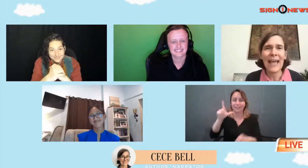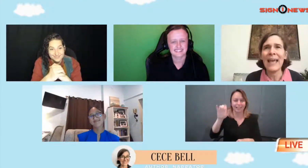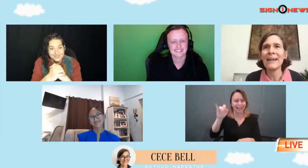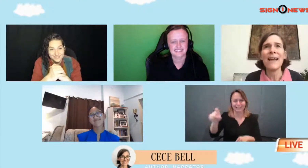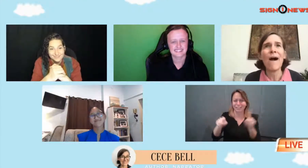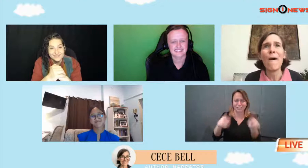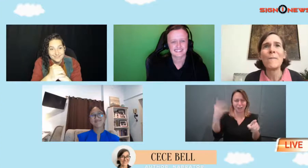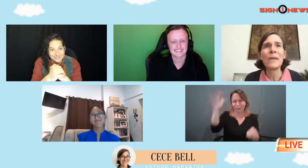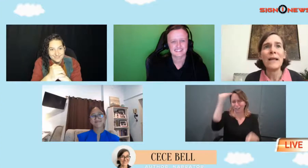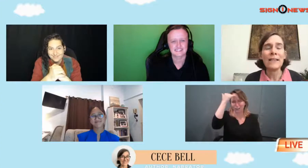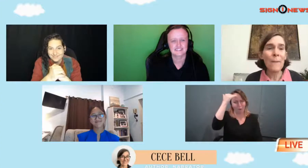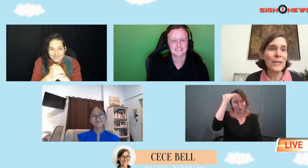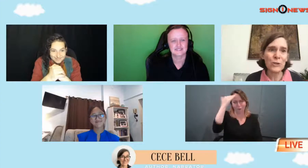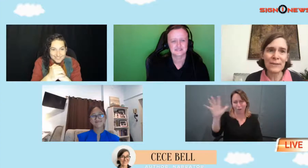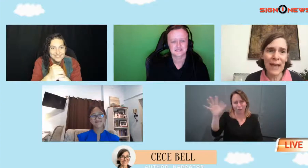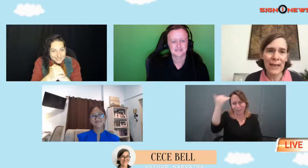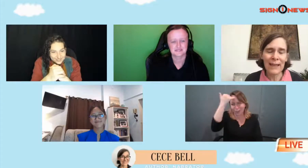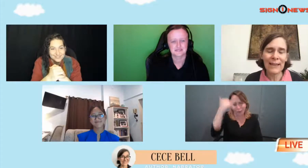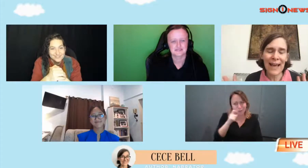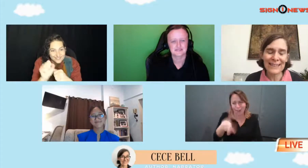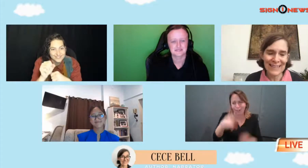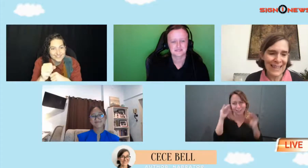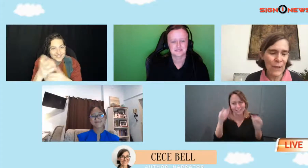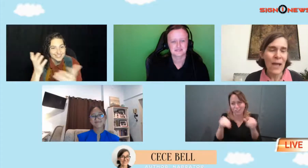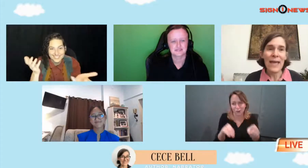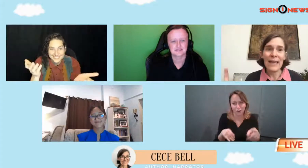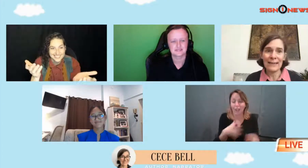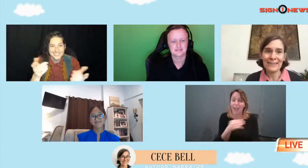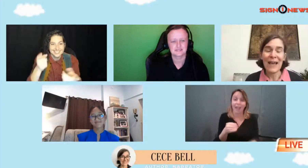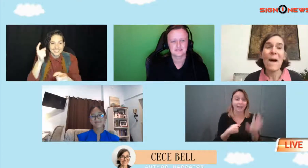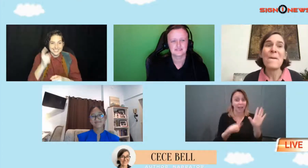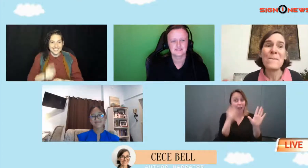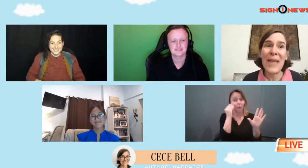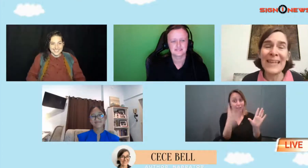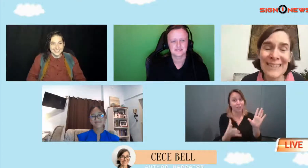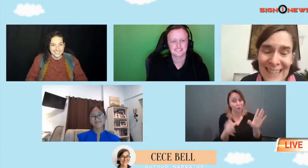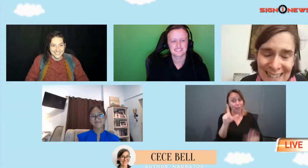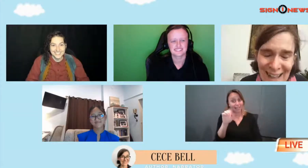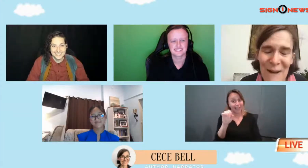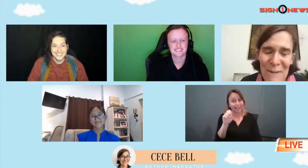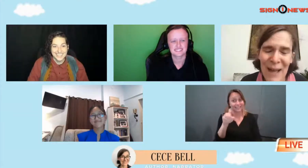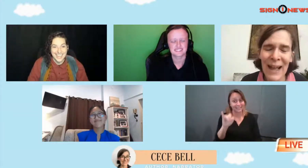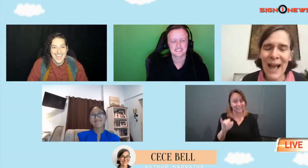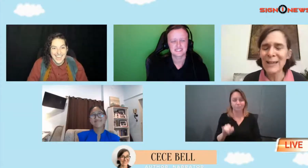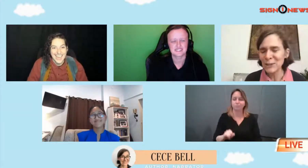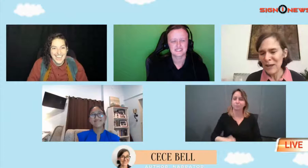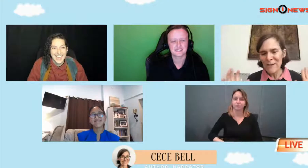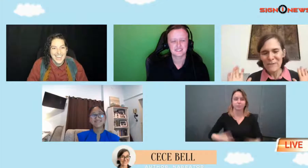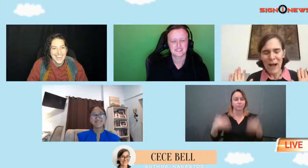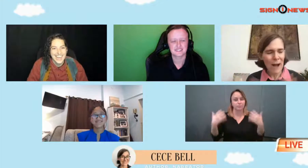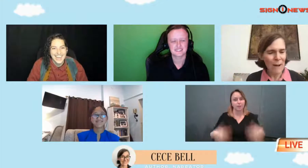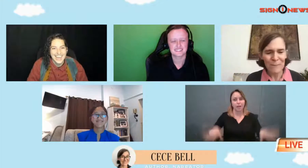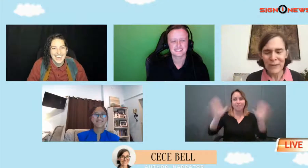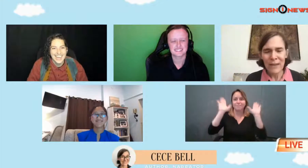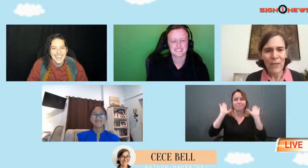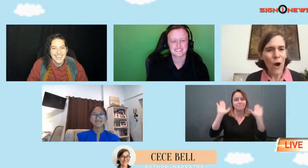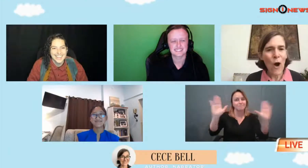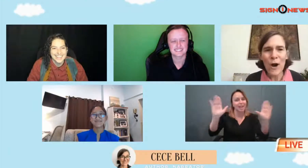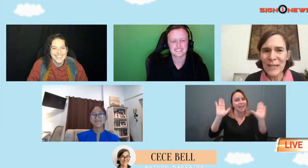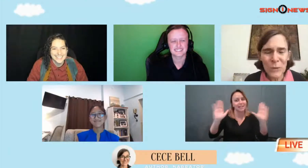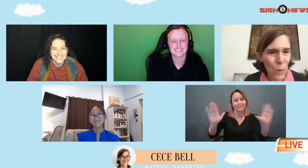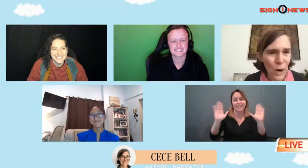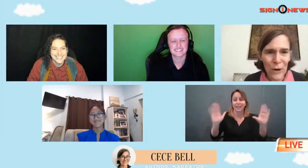this. And let me just say that Lexi is amazing. Oh my gosh.